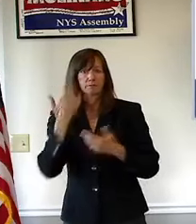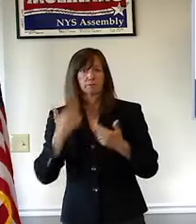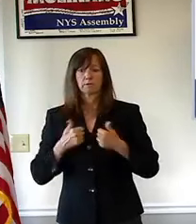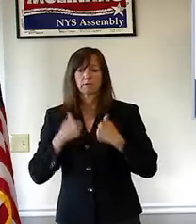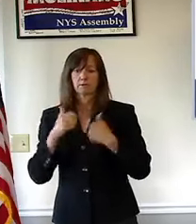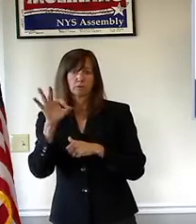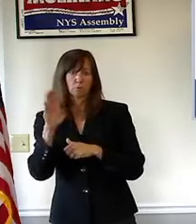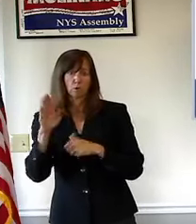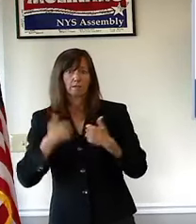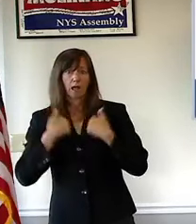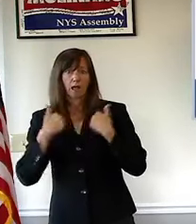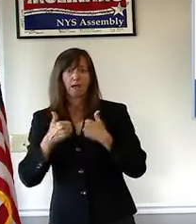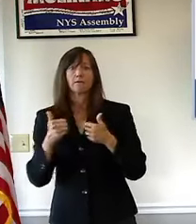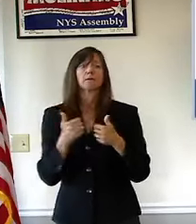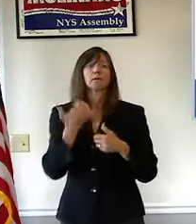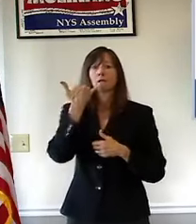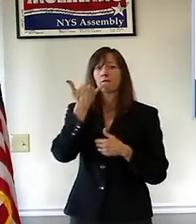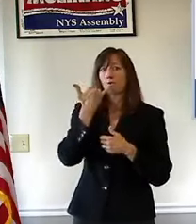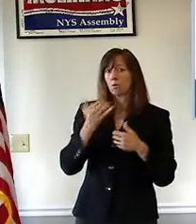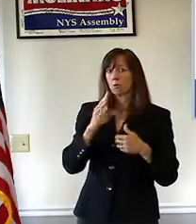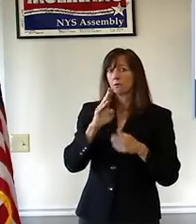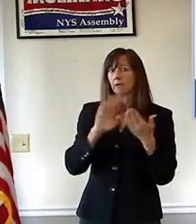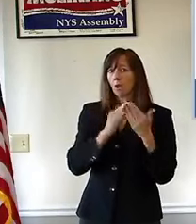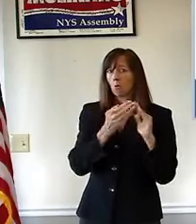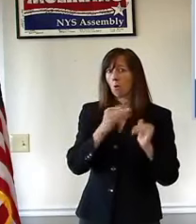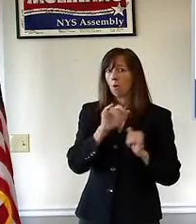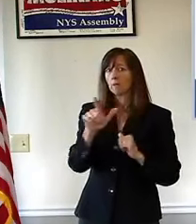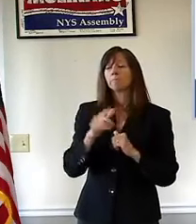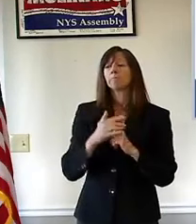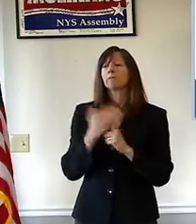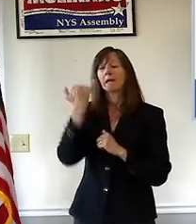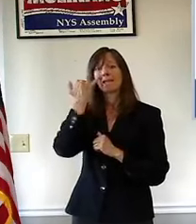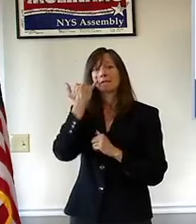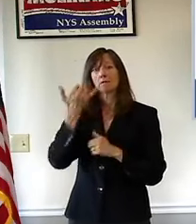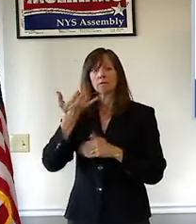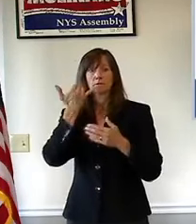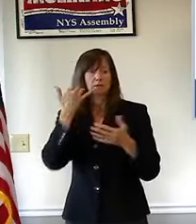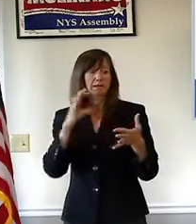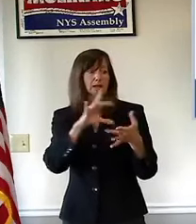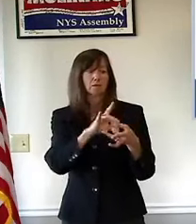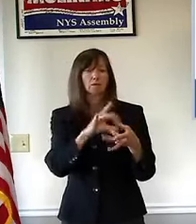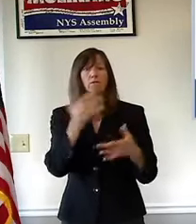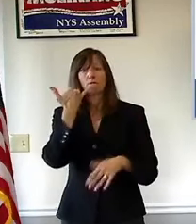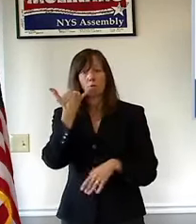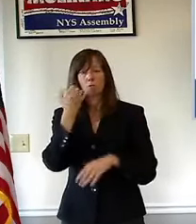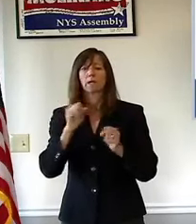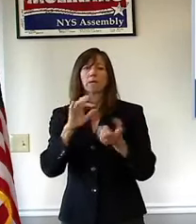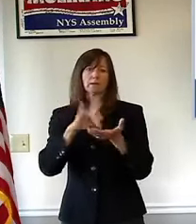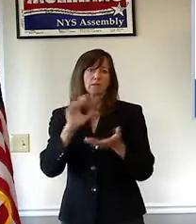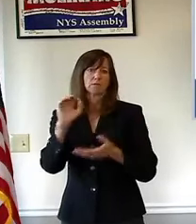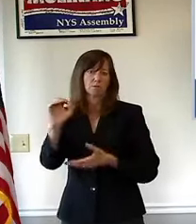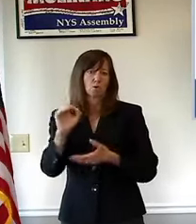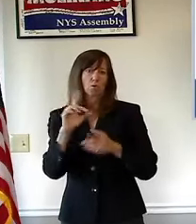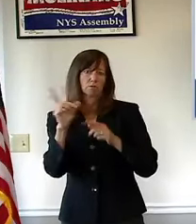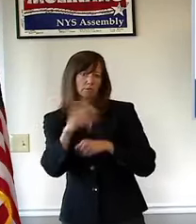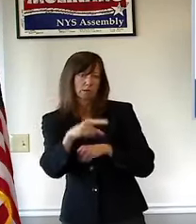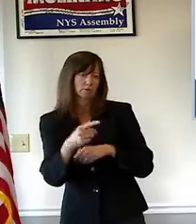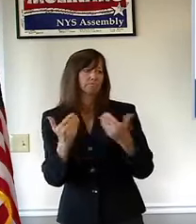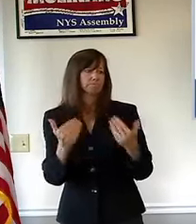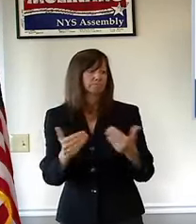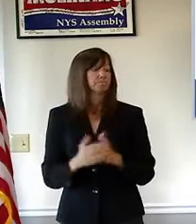If you have a question, dial zero. We'd like to get to that. What I want to do, though, is very quickly update you on